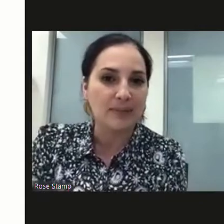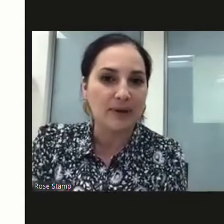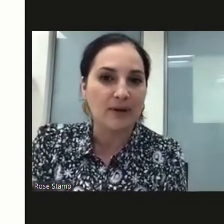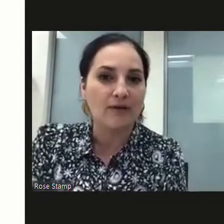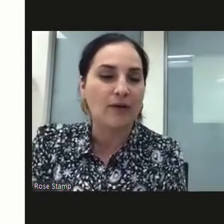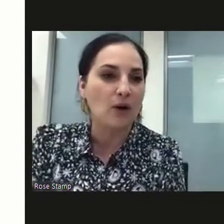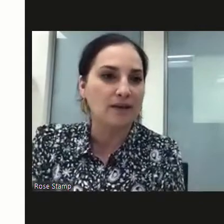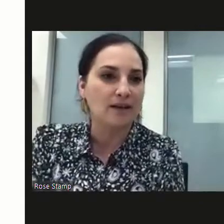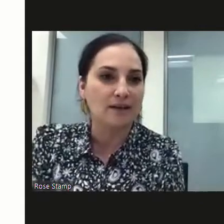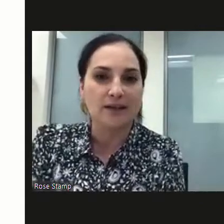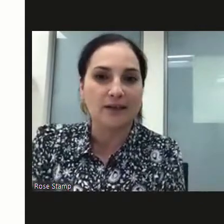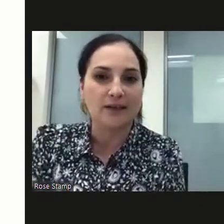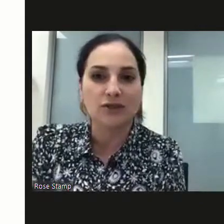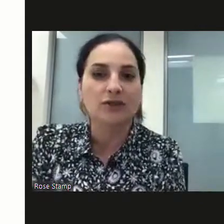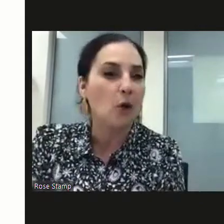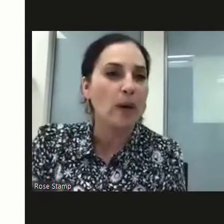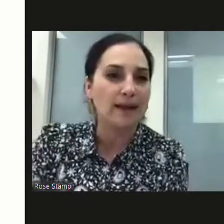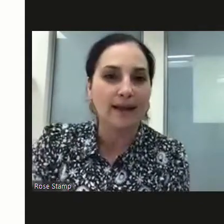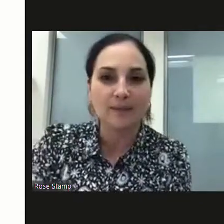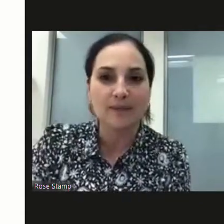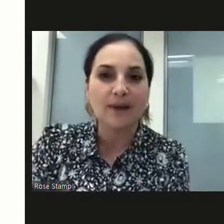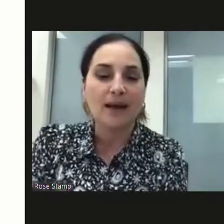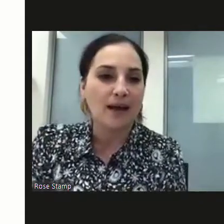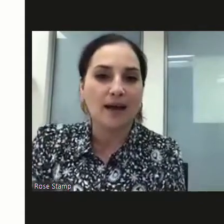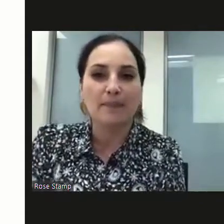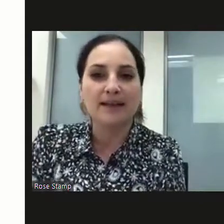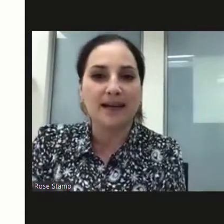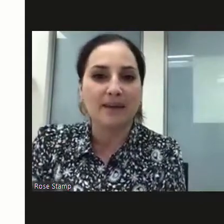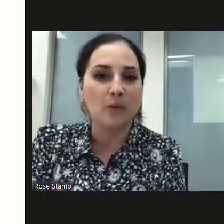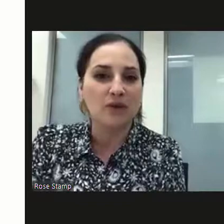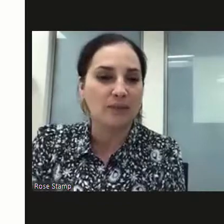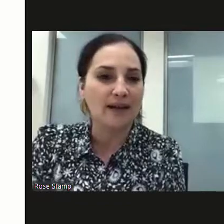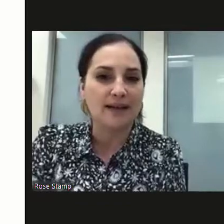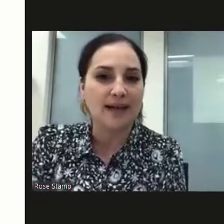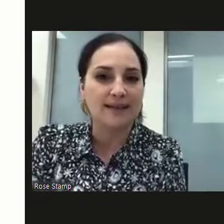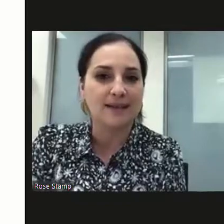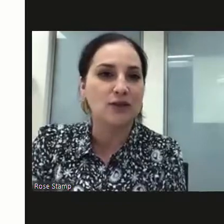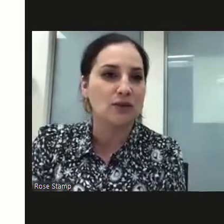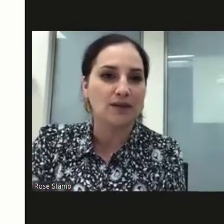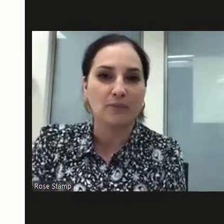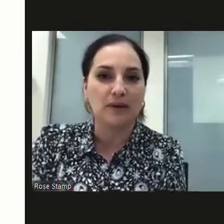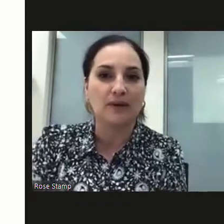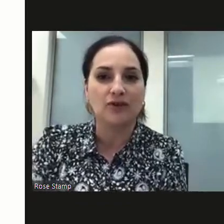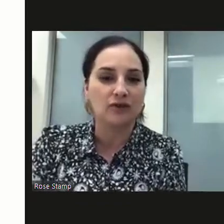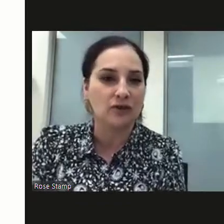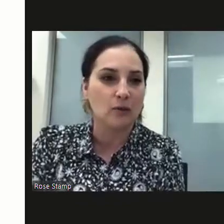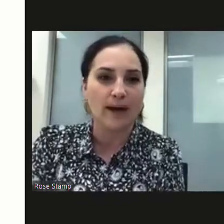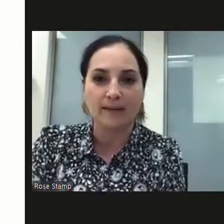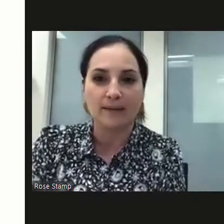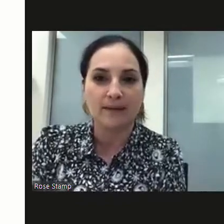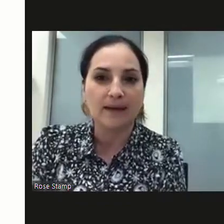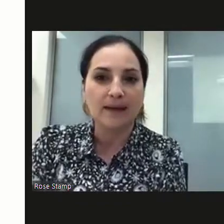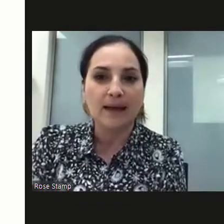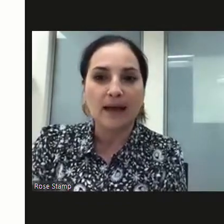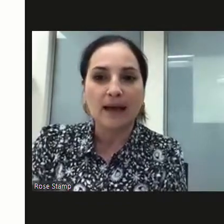the example of Old English huile, meaning time, which grammaticalizes into a temporal conjunction